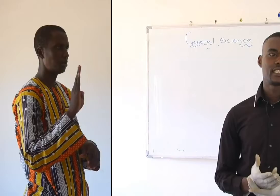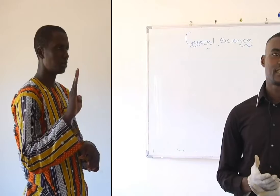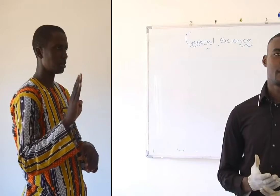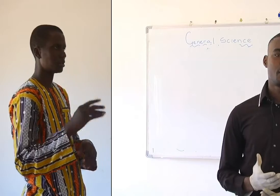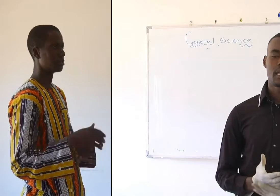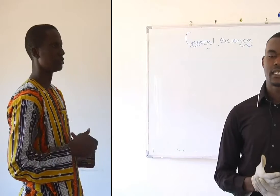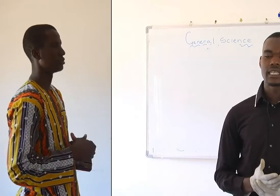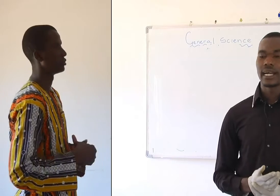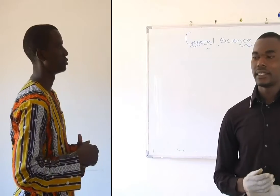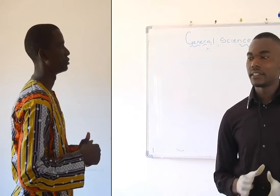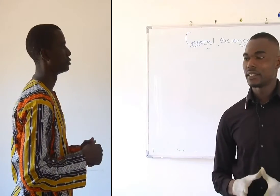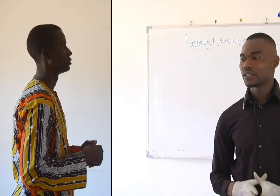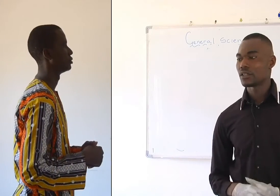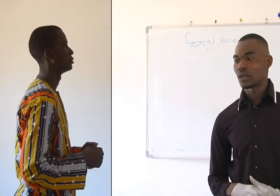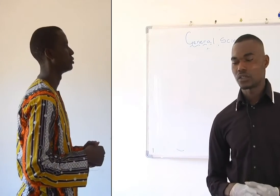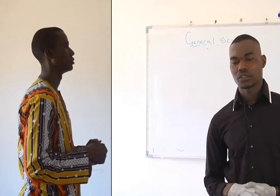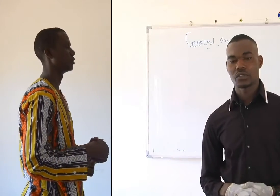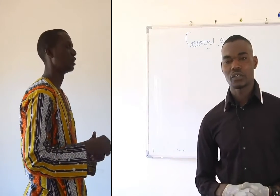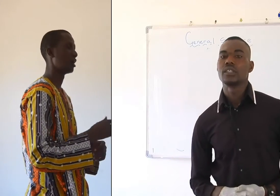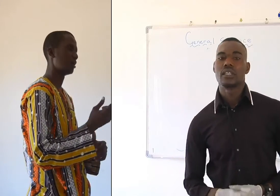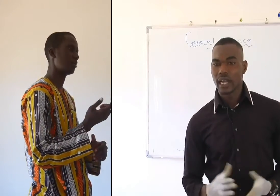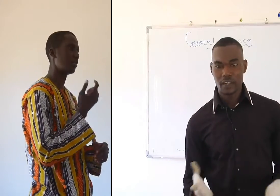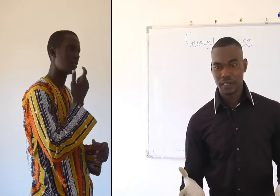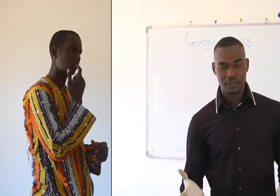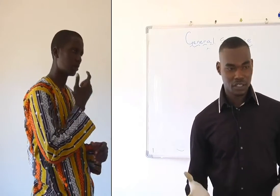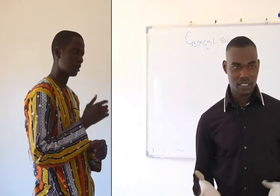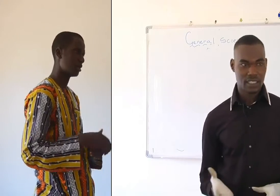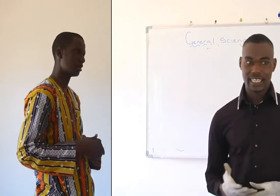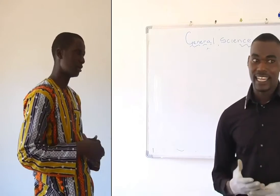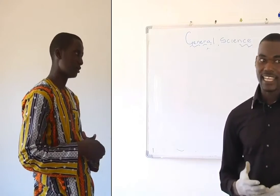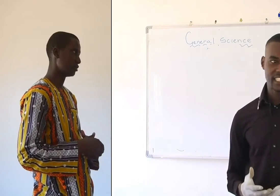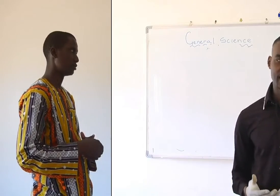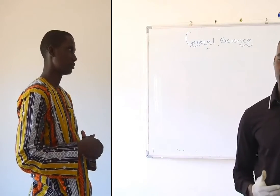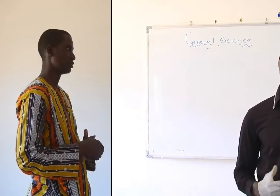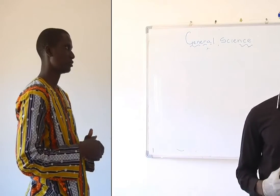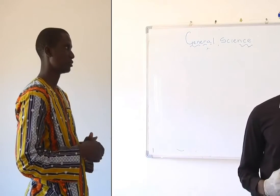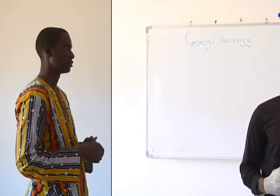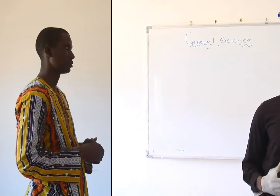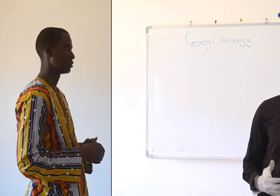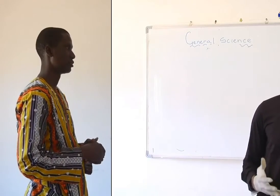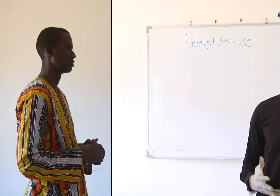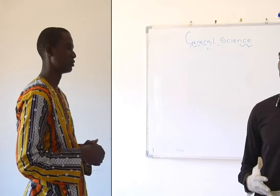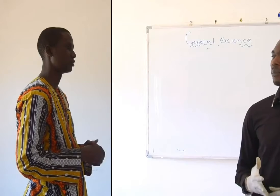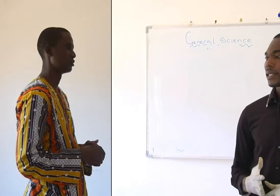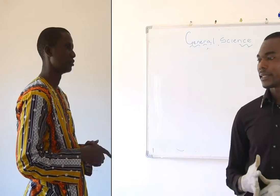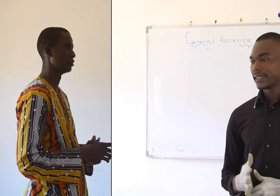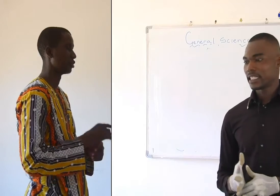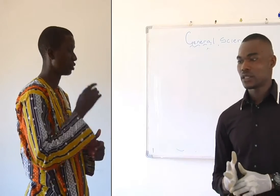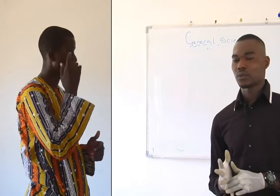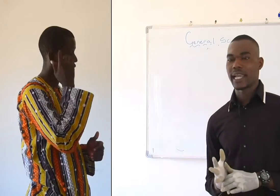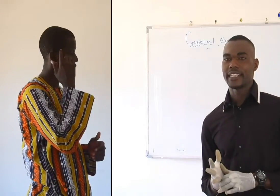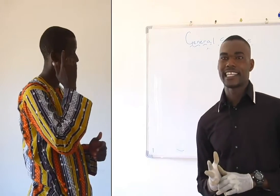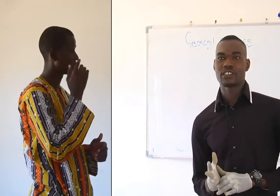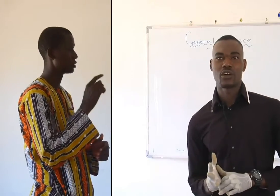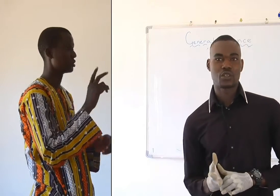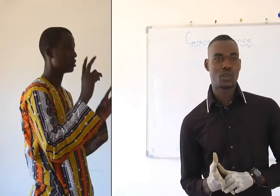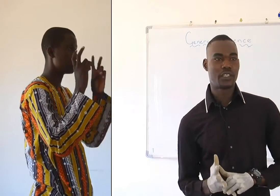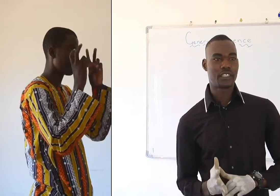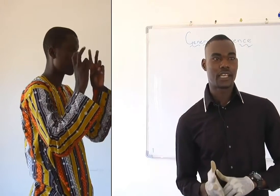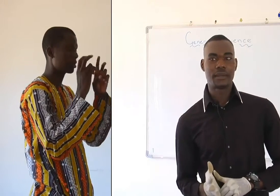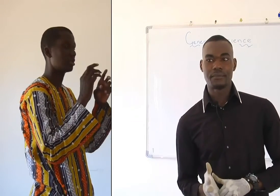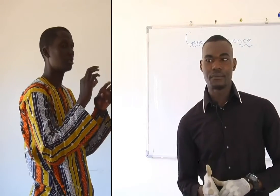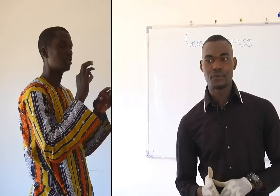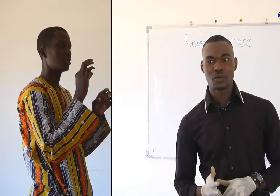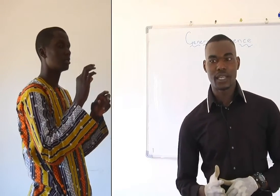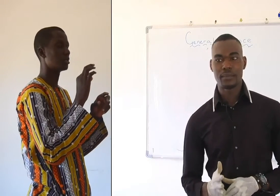acids, bases, and salts. As we have just realized, the topic is a very wide topic. This is why it takes us all